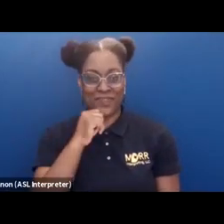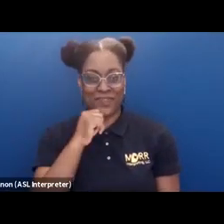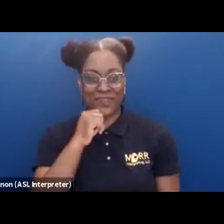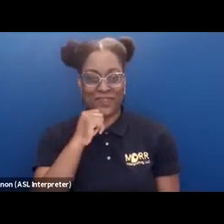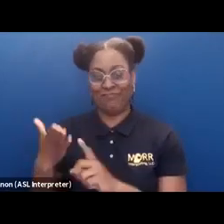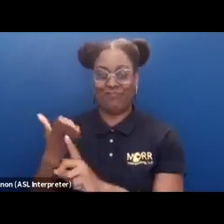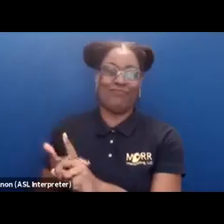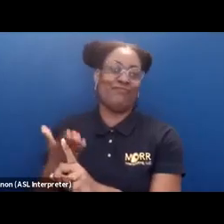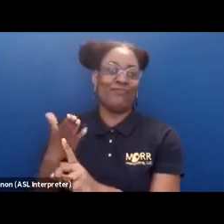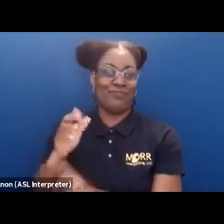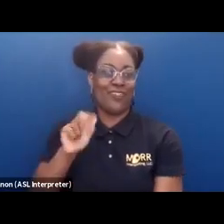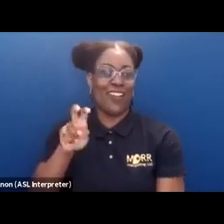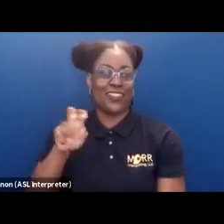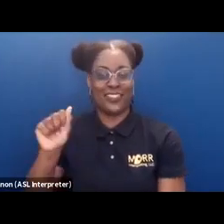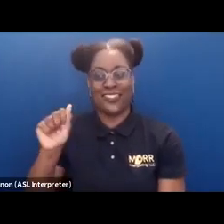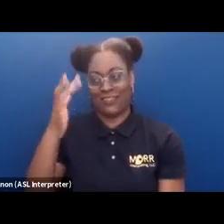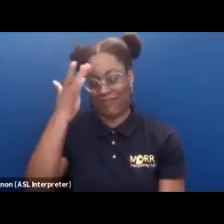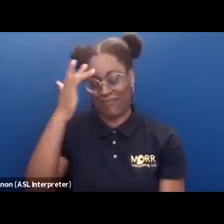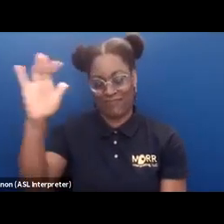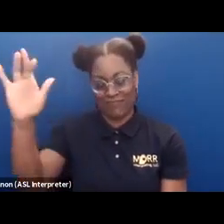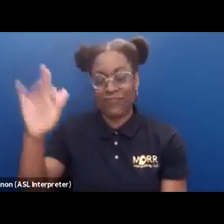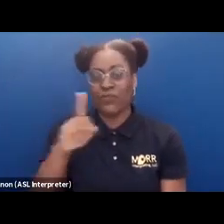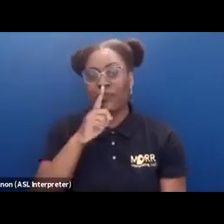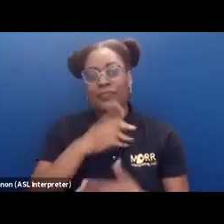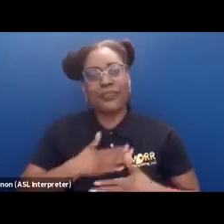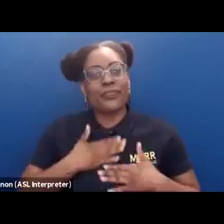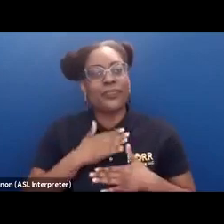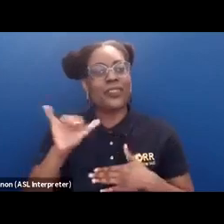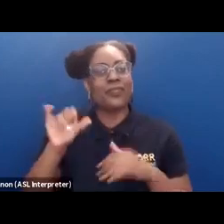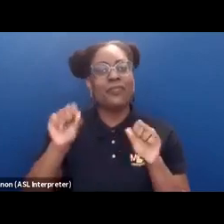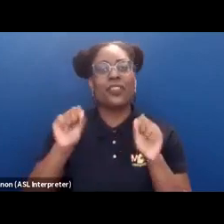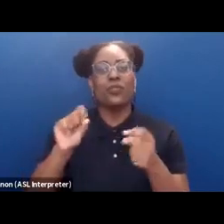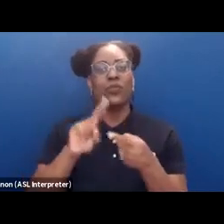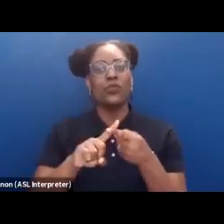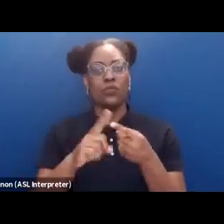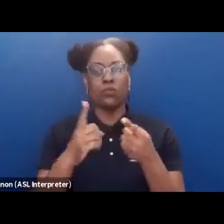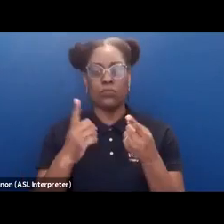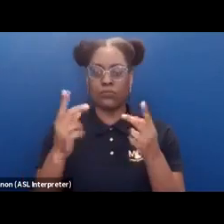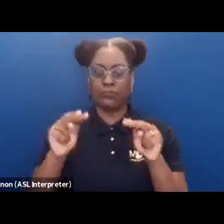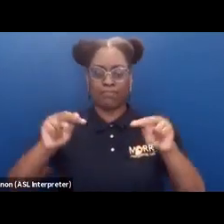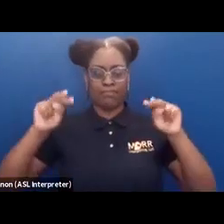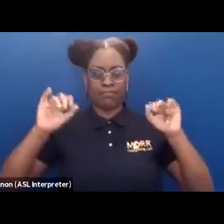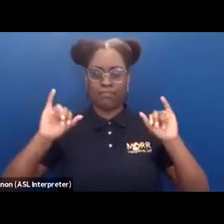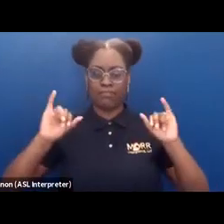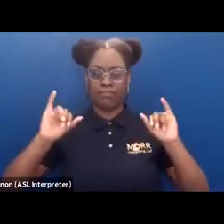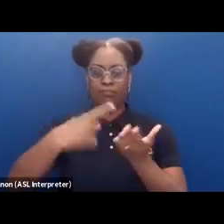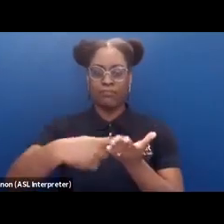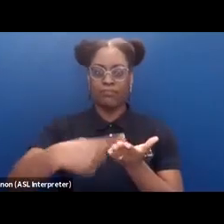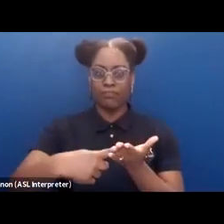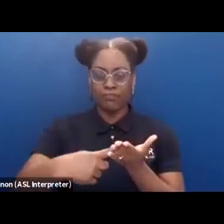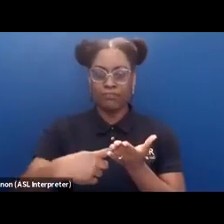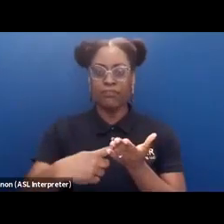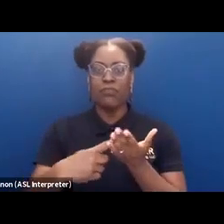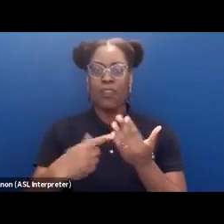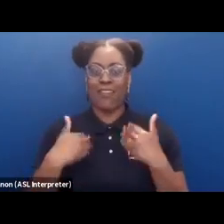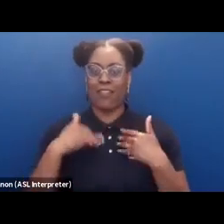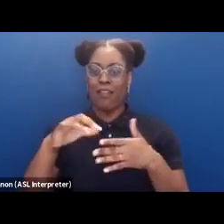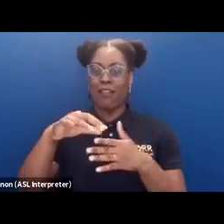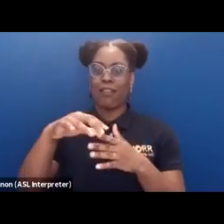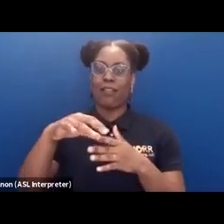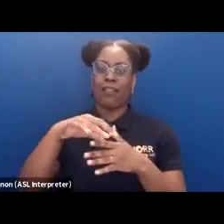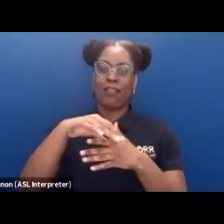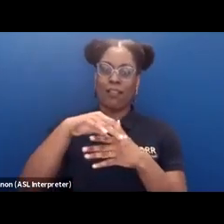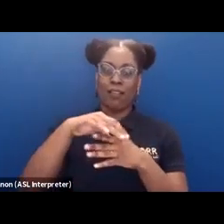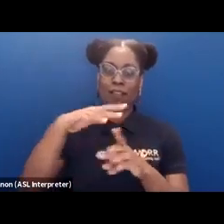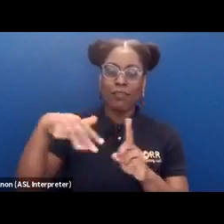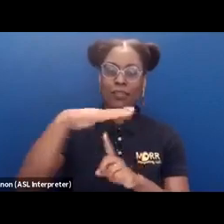appreciate that the ability to be able to give us an aerial view and situate this conversation into a context that is